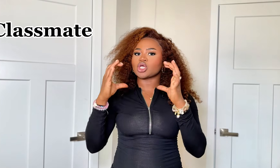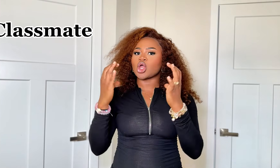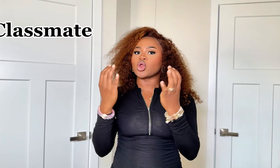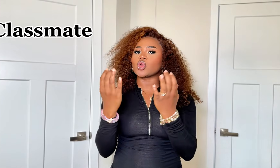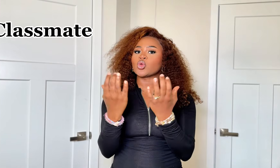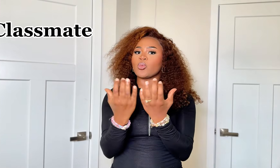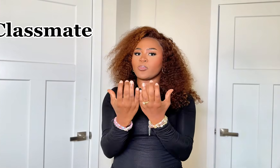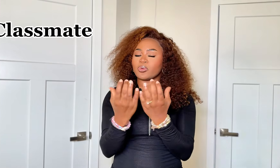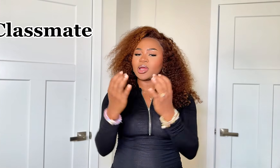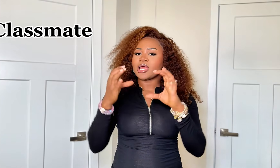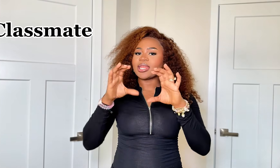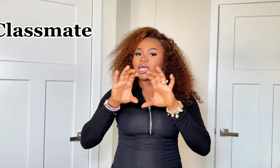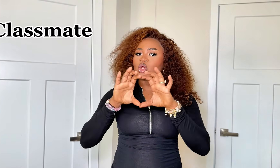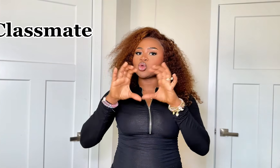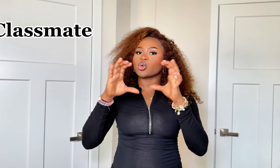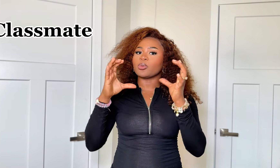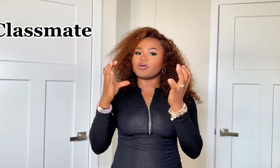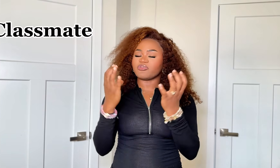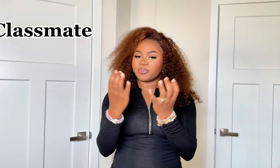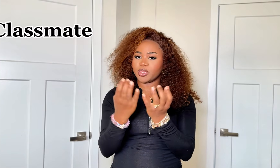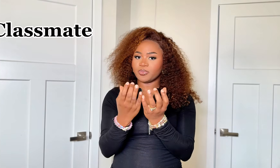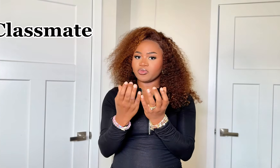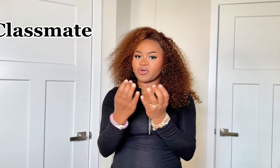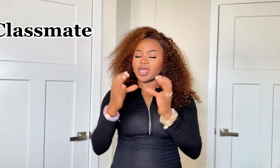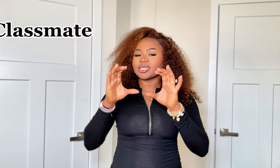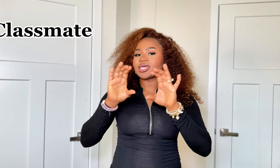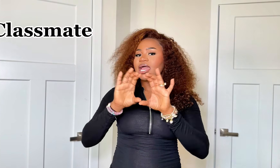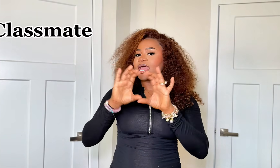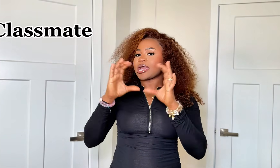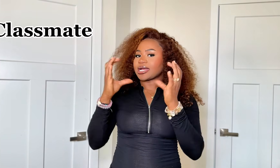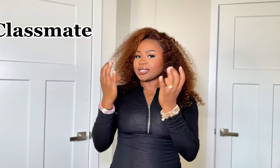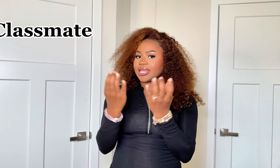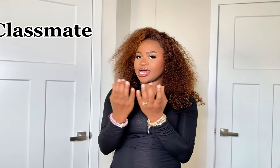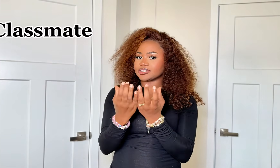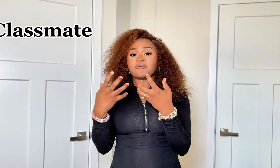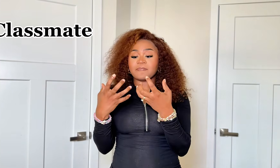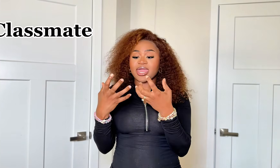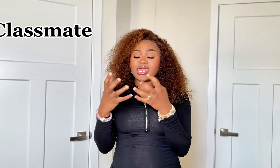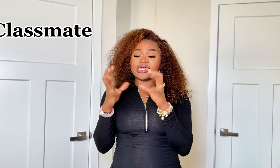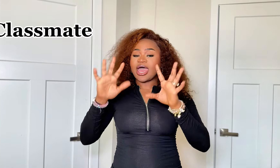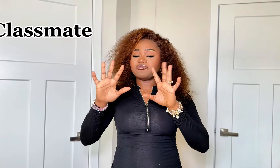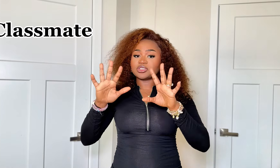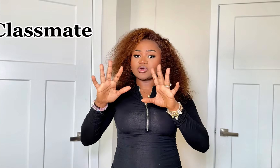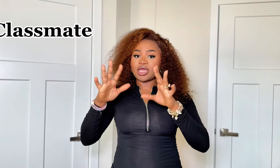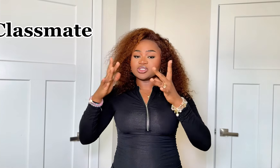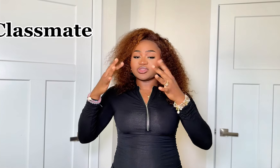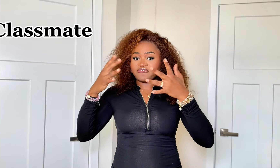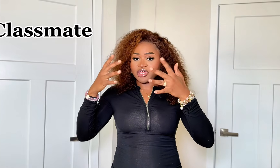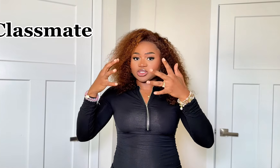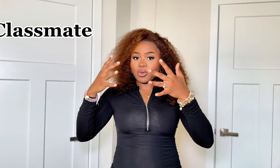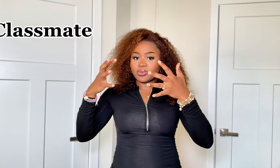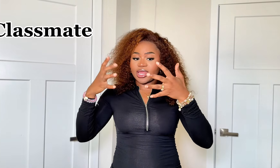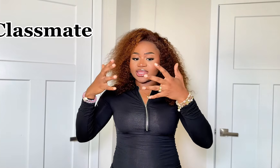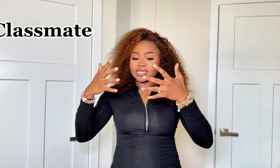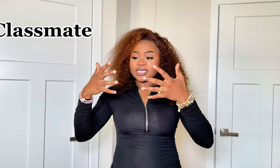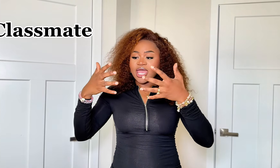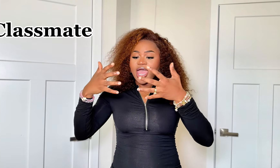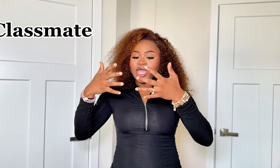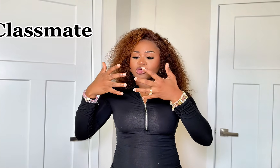a group of people, right? Class. For me, have your two hands with the fingers open like this and you